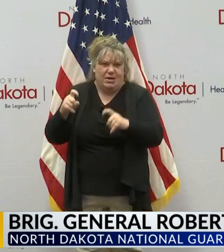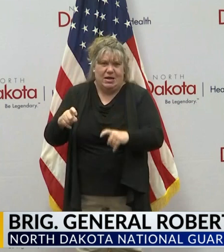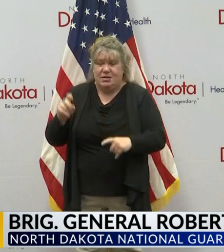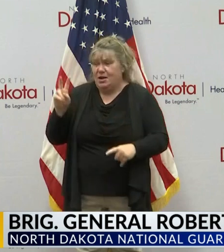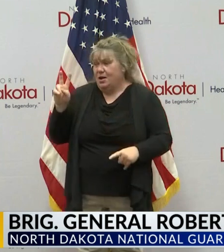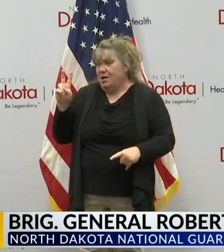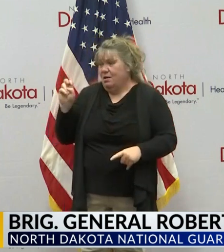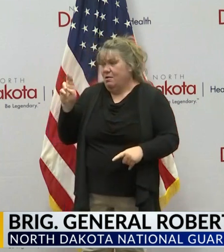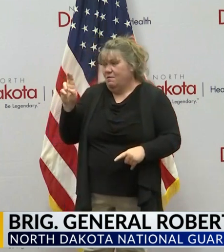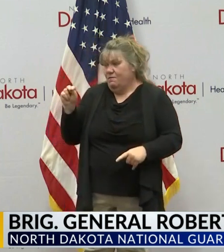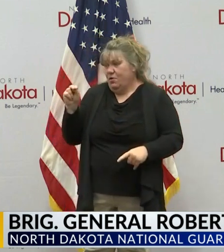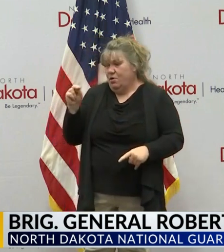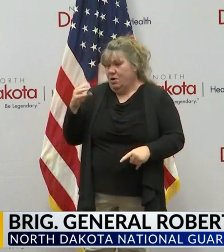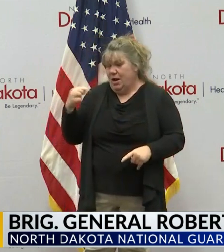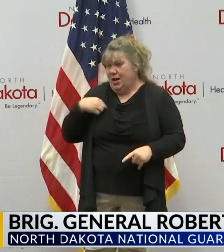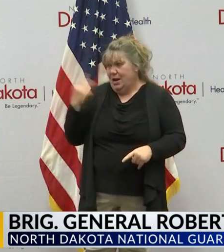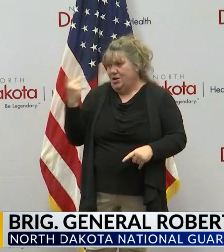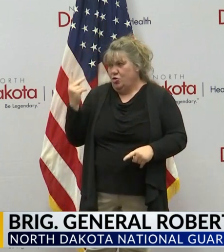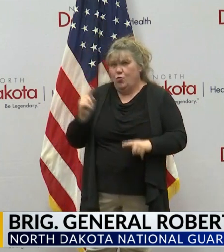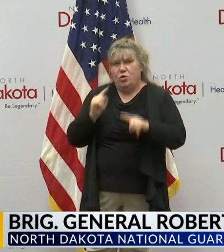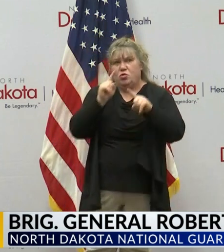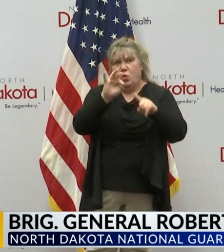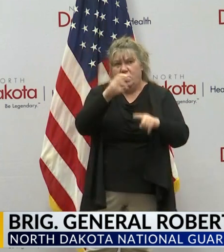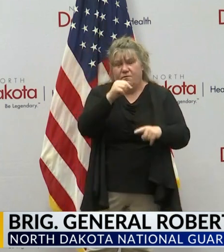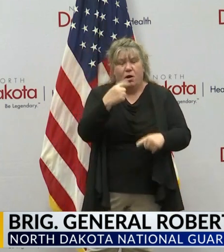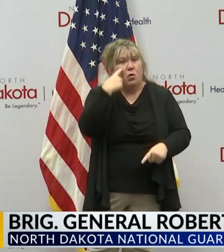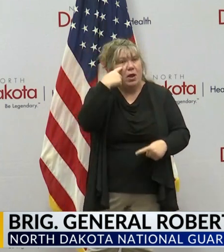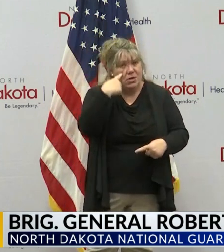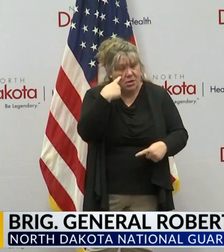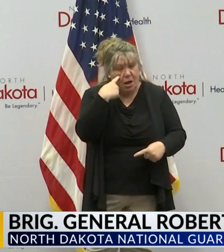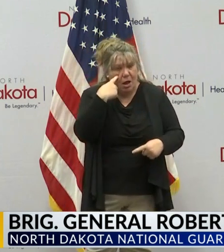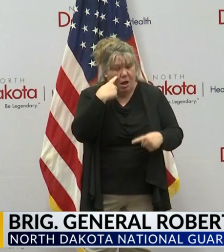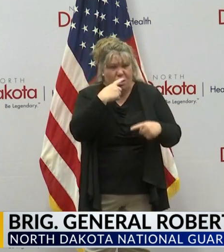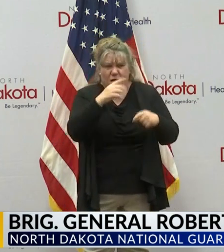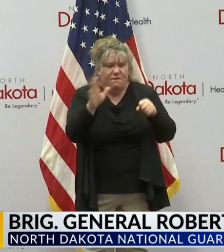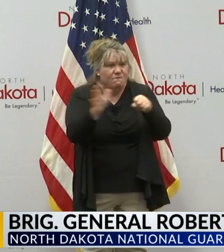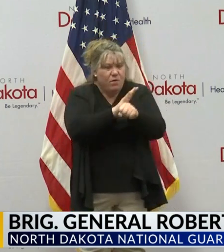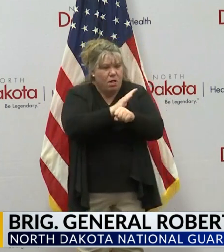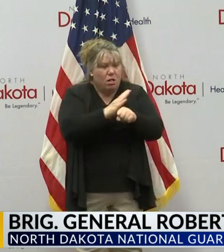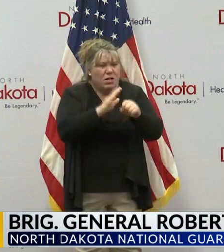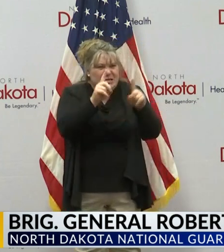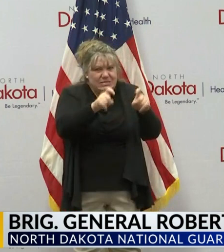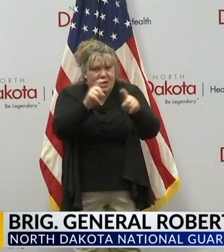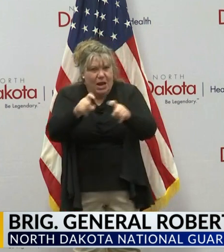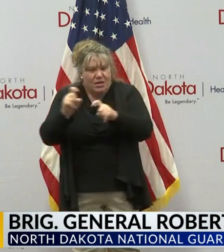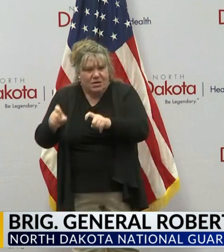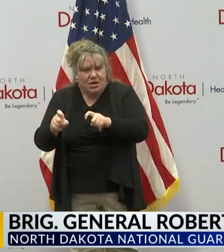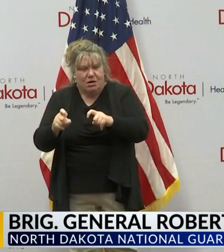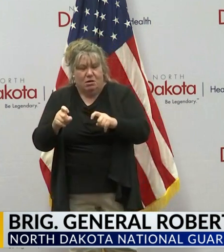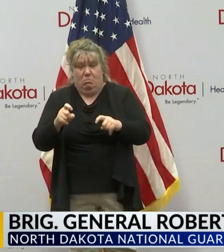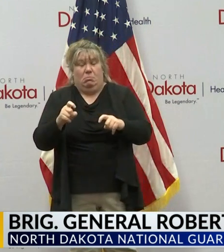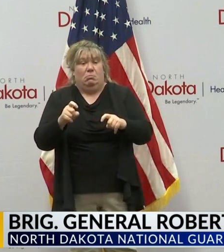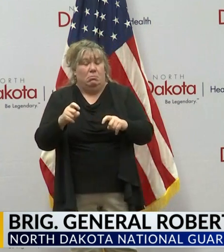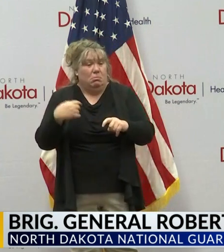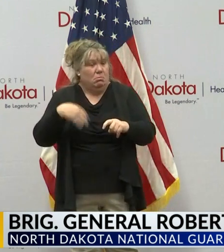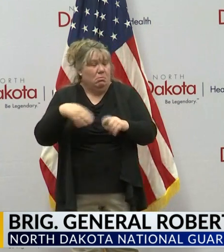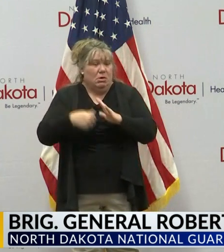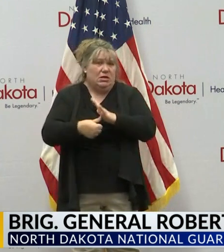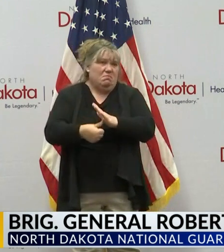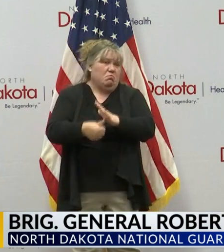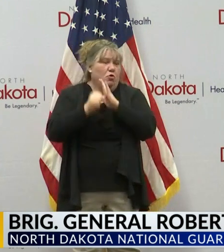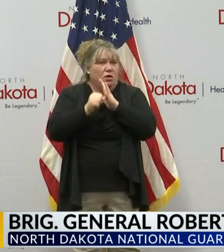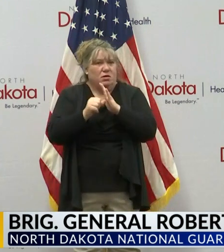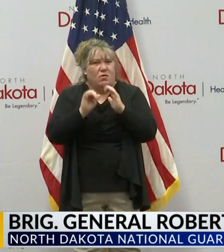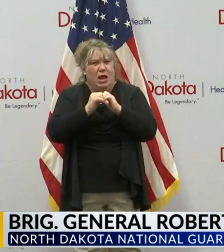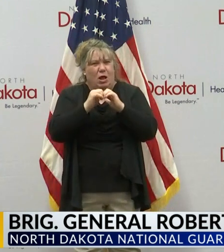to go to Fargo last week and see it in full operation, and it's impressive as far as